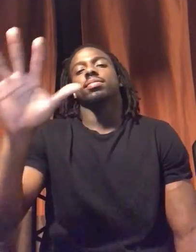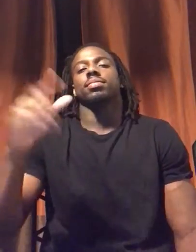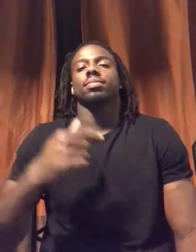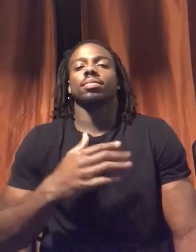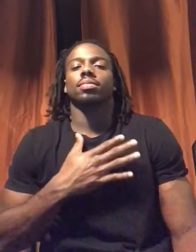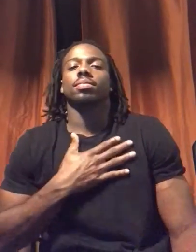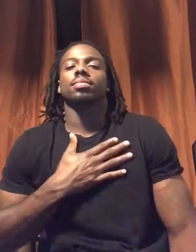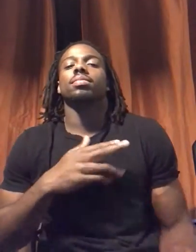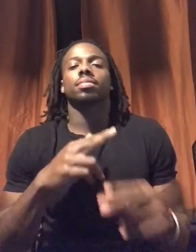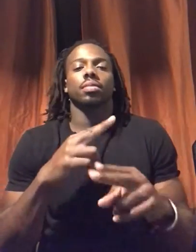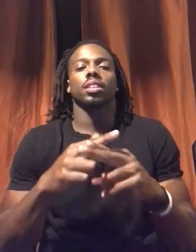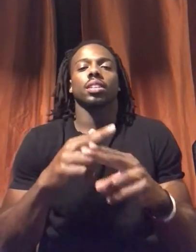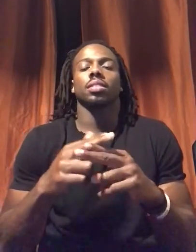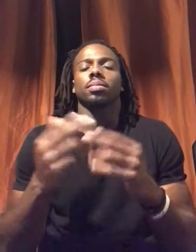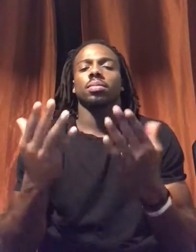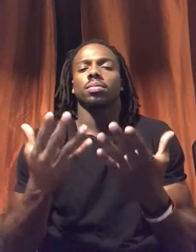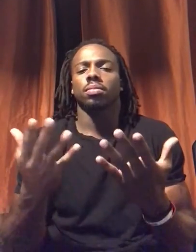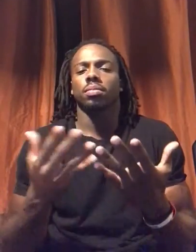Sheriff's Knife Club Northeast.